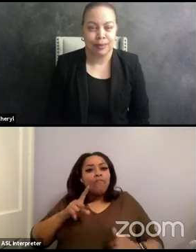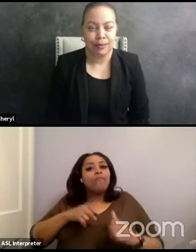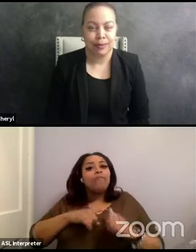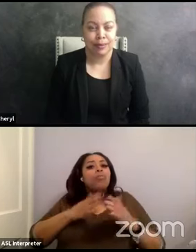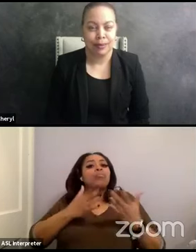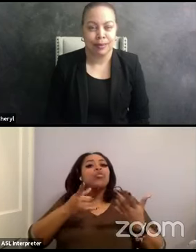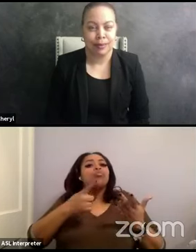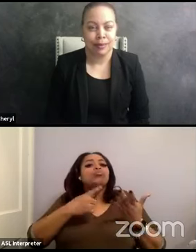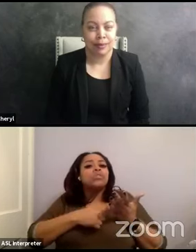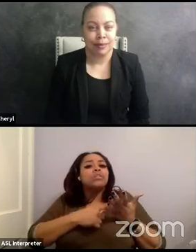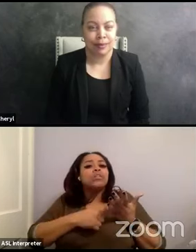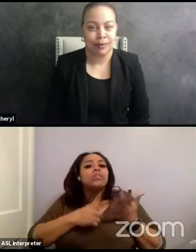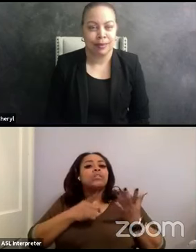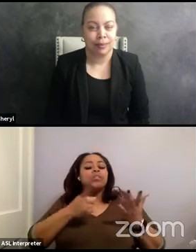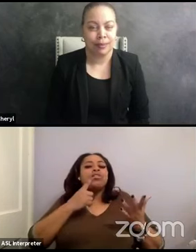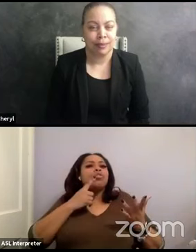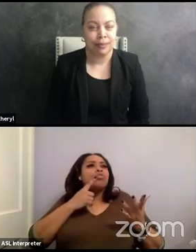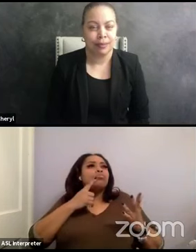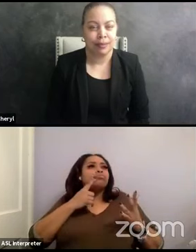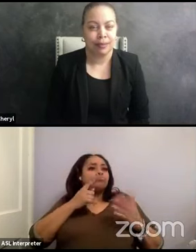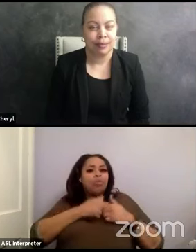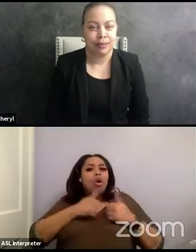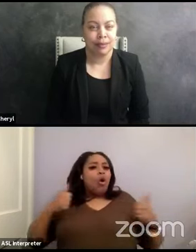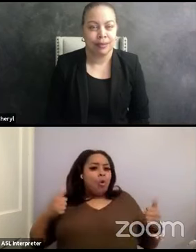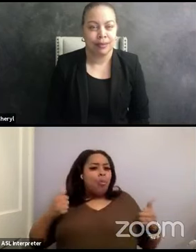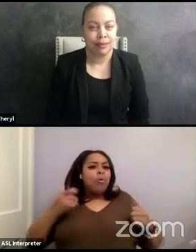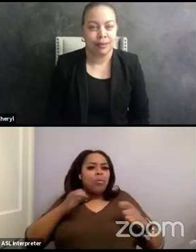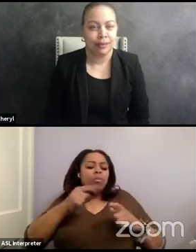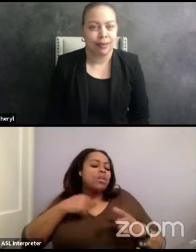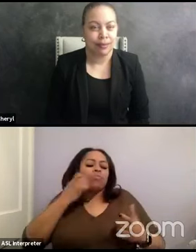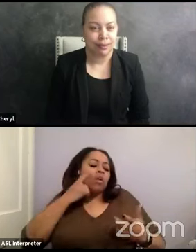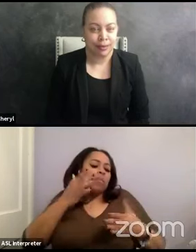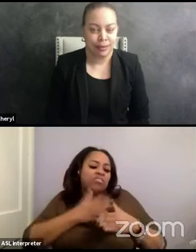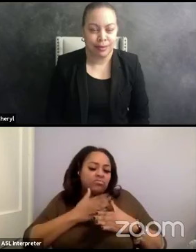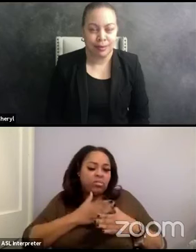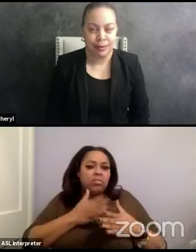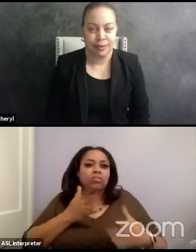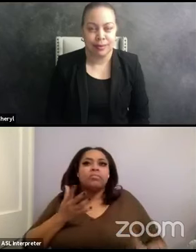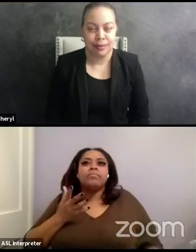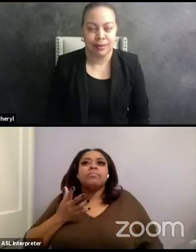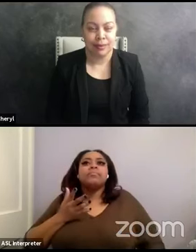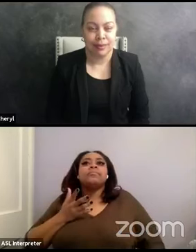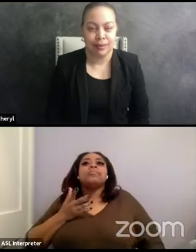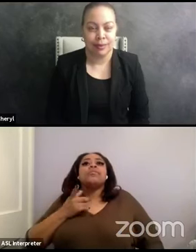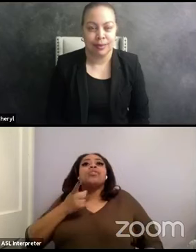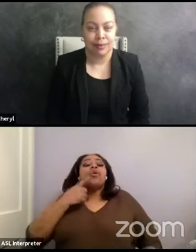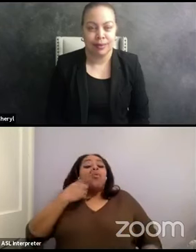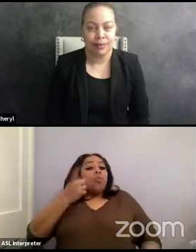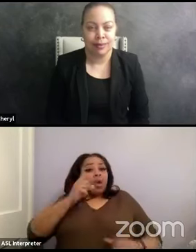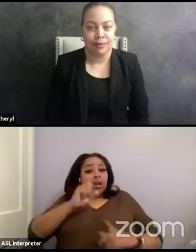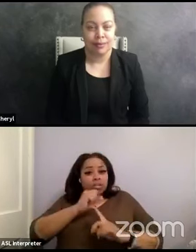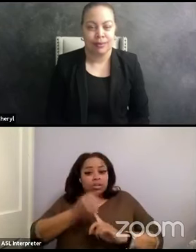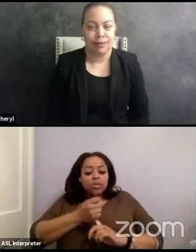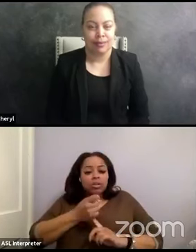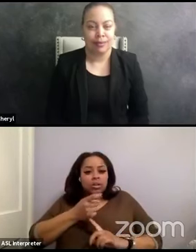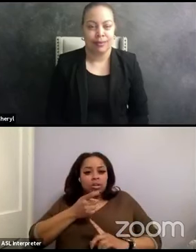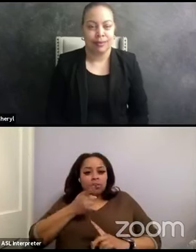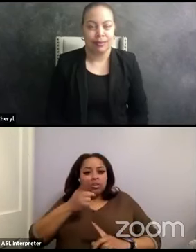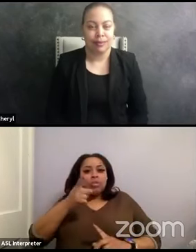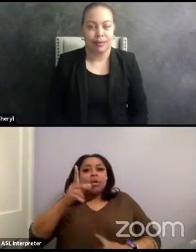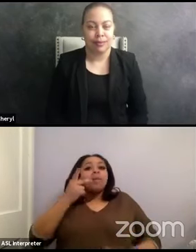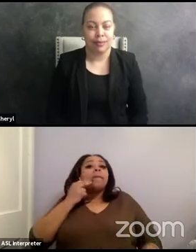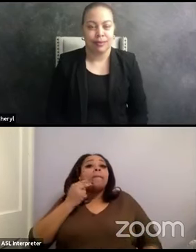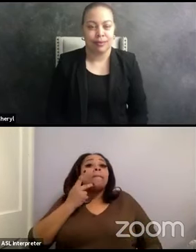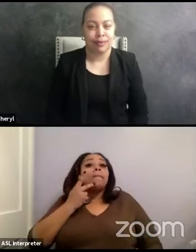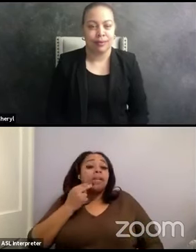talked about, and you talk about this openly as well, so that's why I don't mind sharing it. You talk about a situation where you were at a picnic with